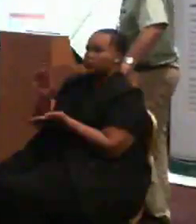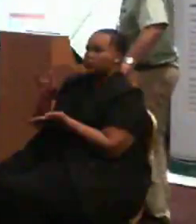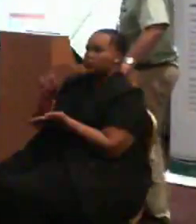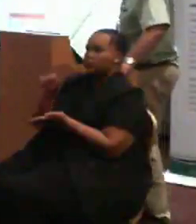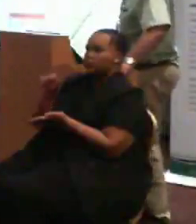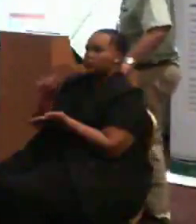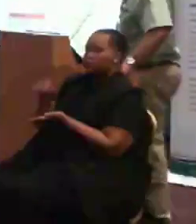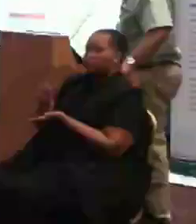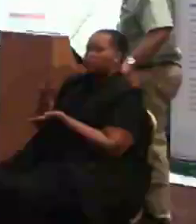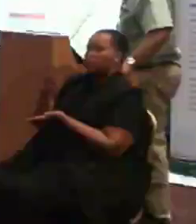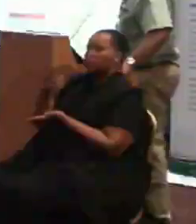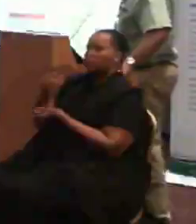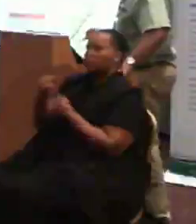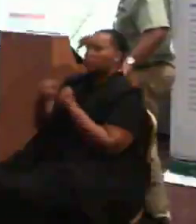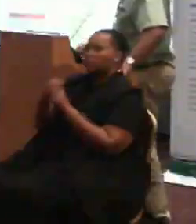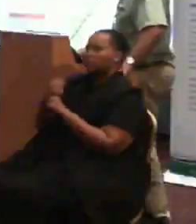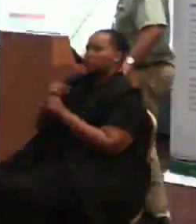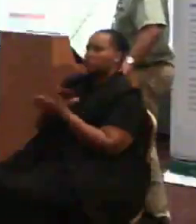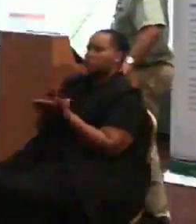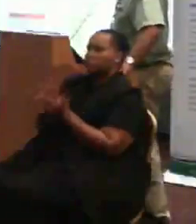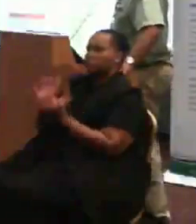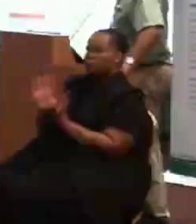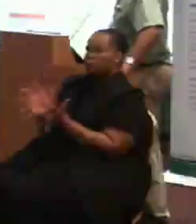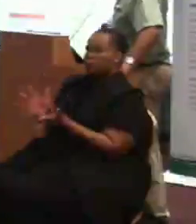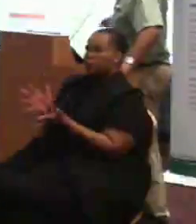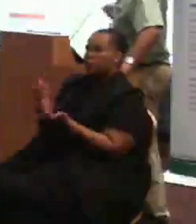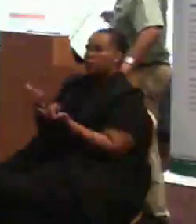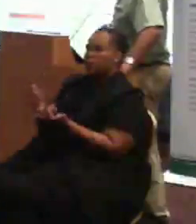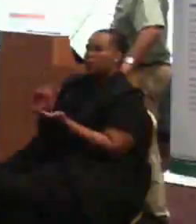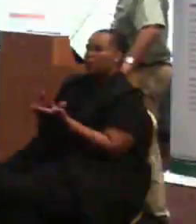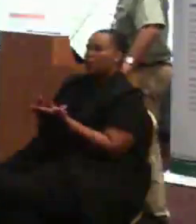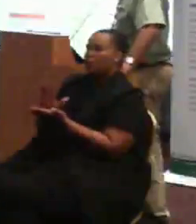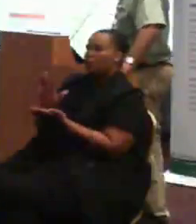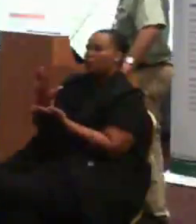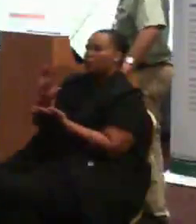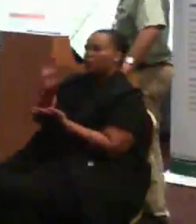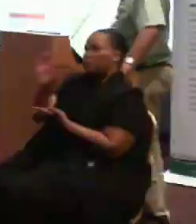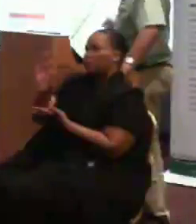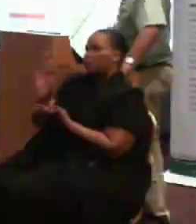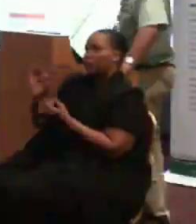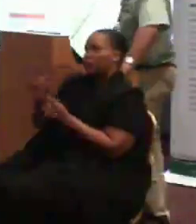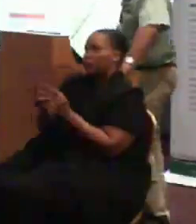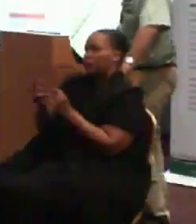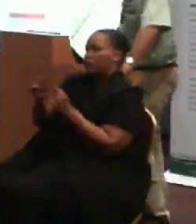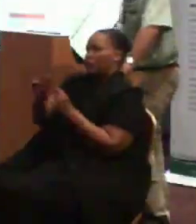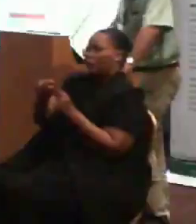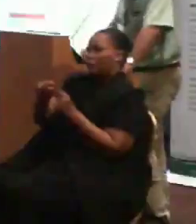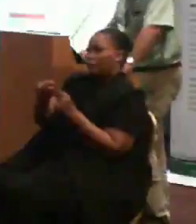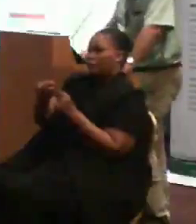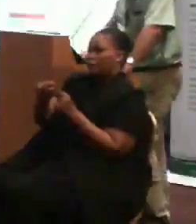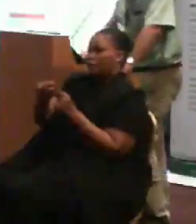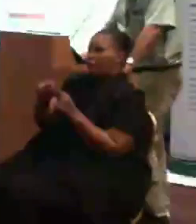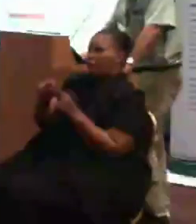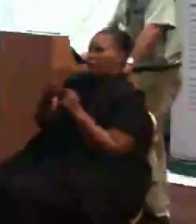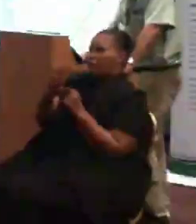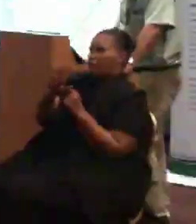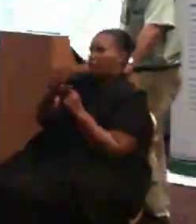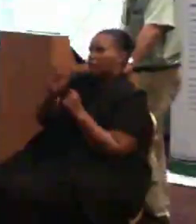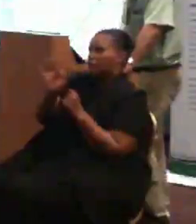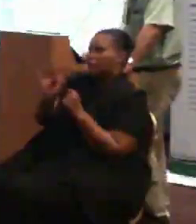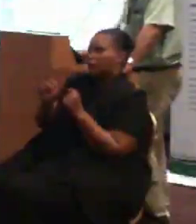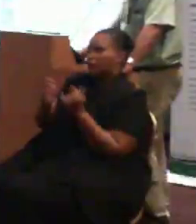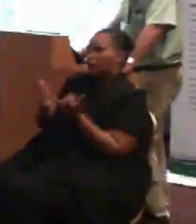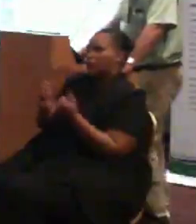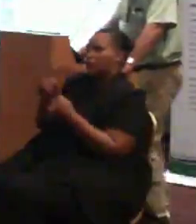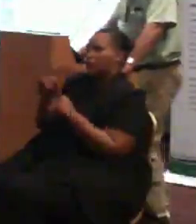base year. Now the application for 15% is on top of the 4%, and they go up with 90%. To sum it up,